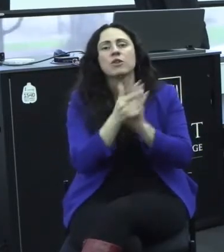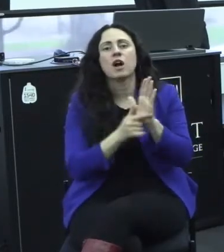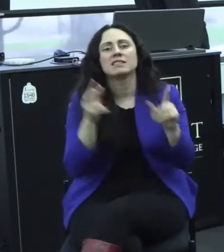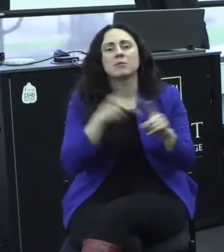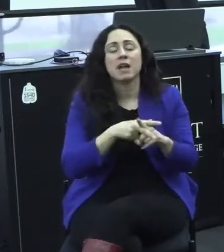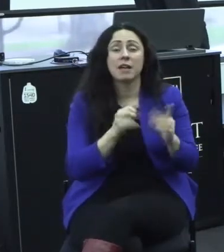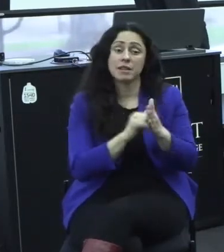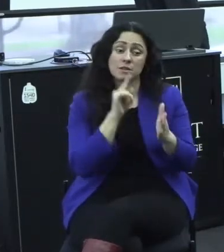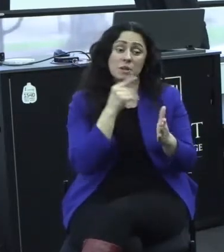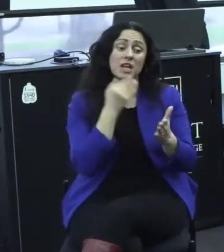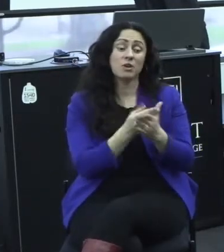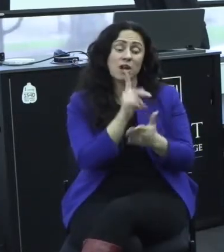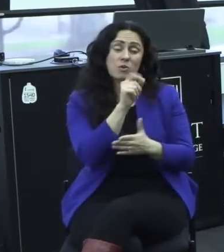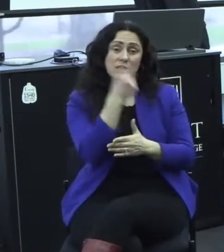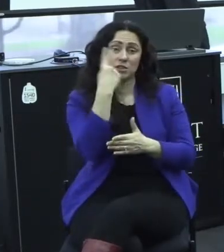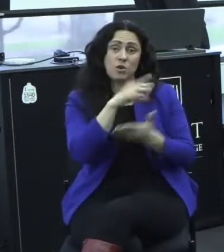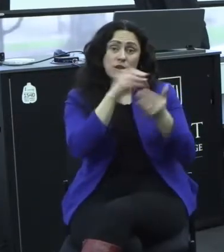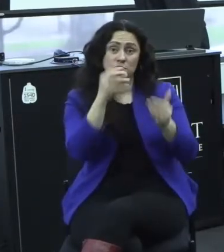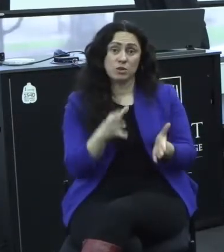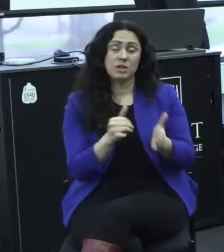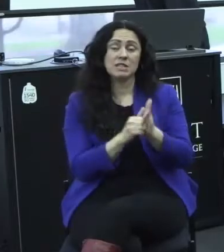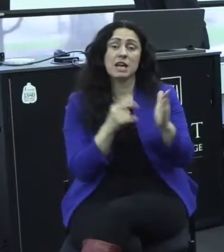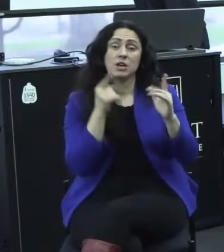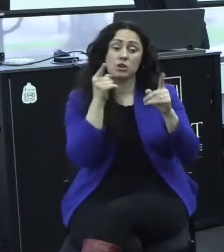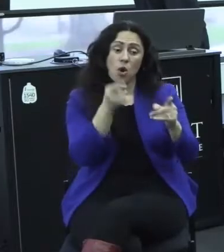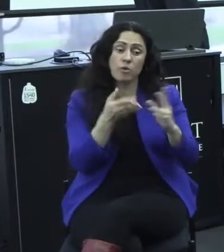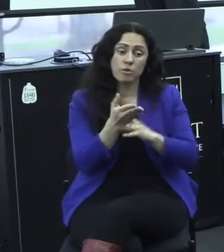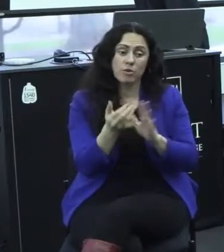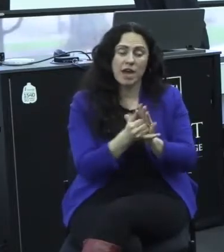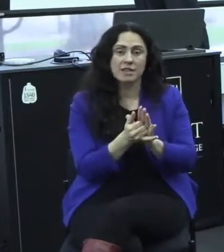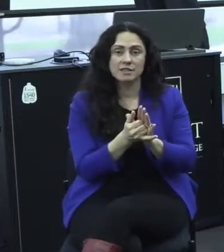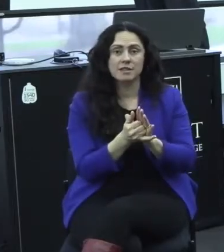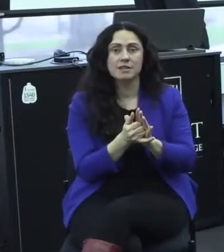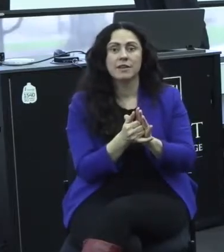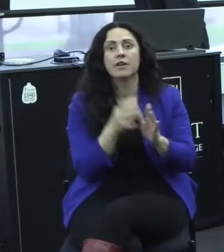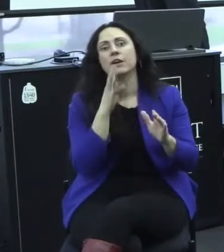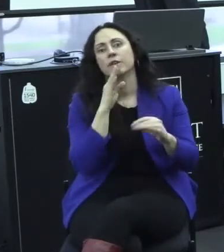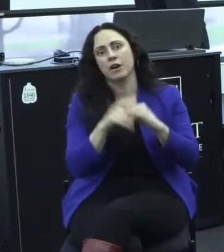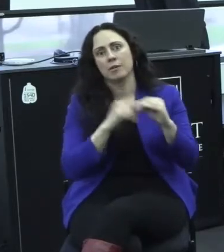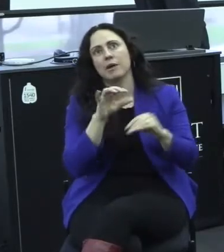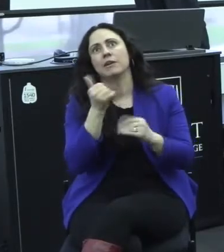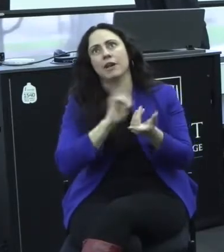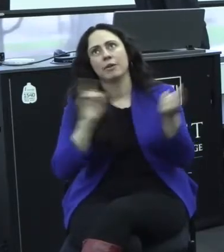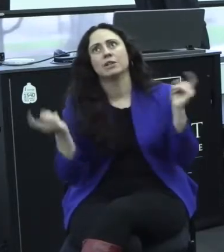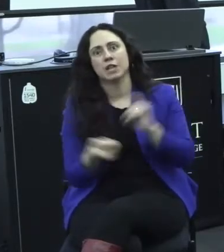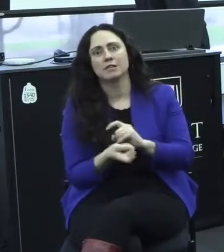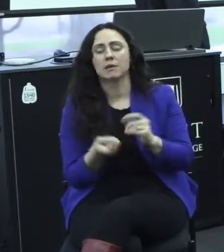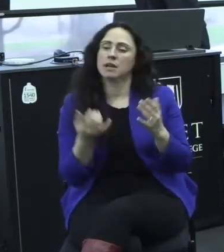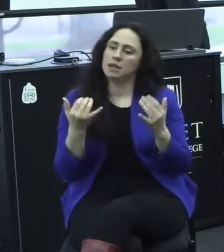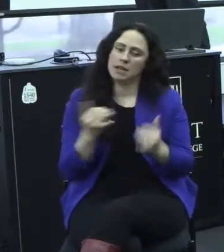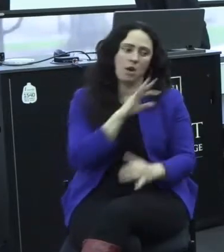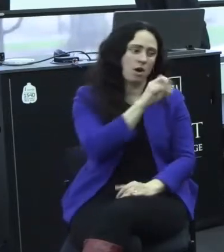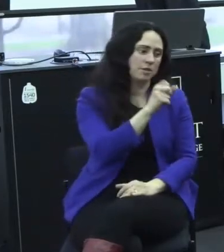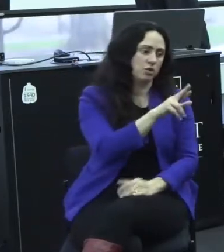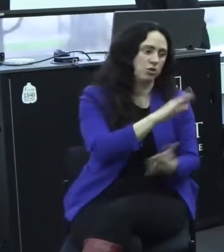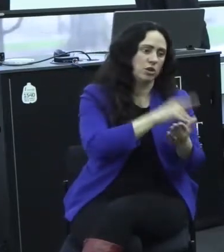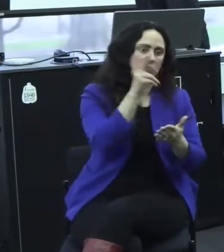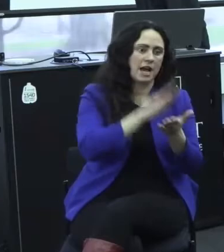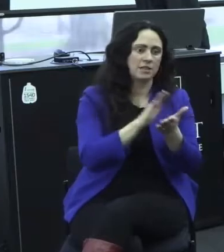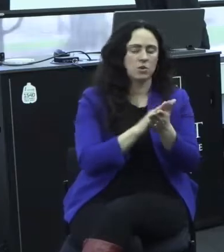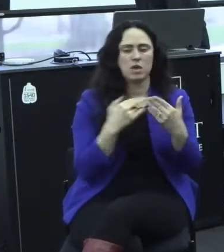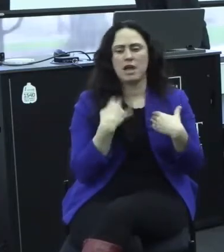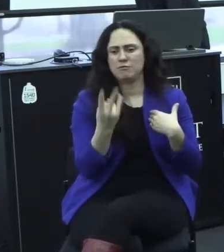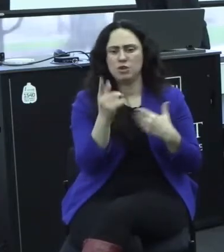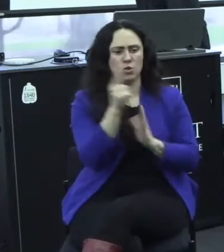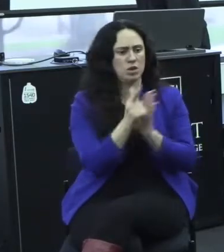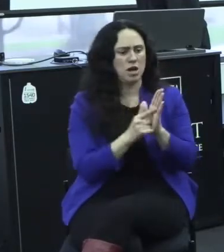that's a really great question for those students that do go through that. Talk about another adjustment. Now I'm a junior in high school and I've got these two laws that